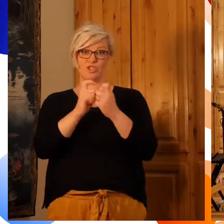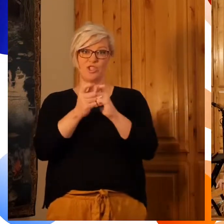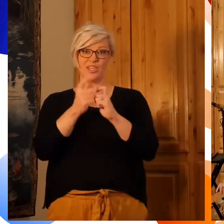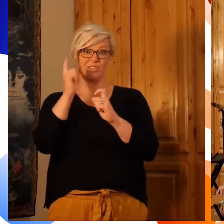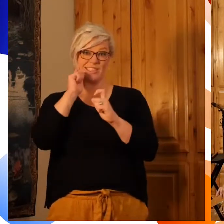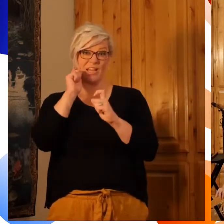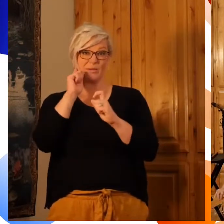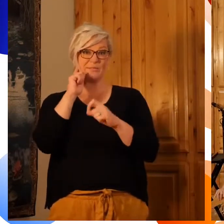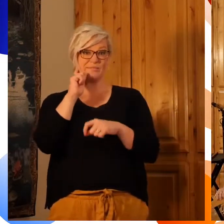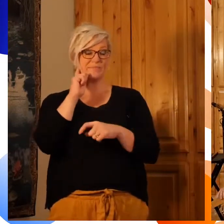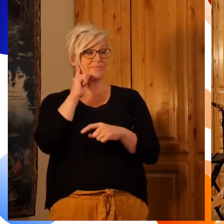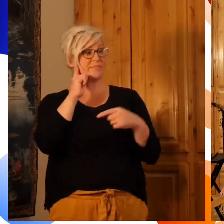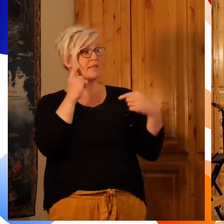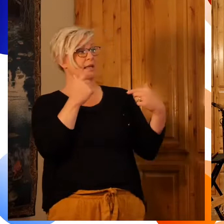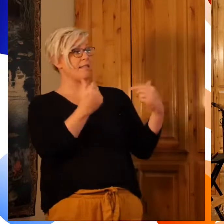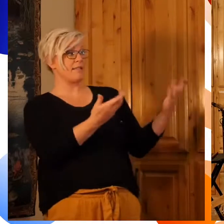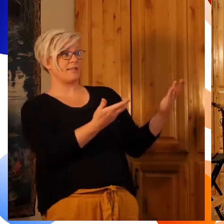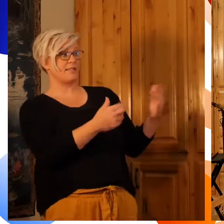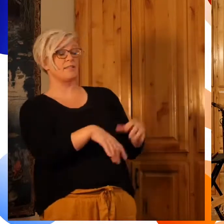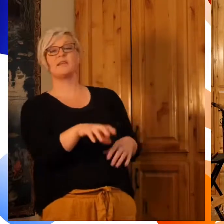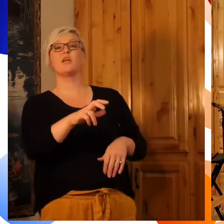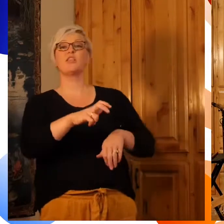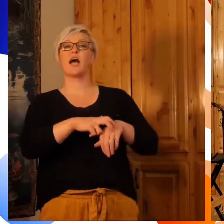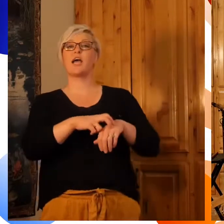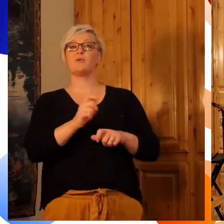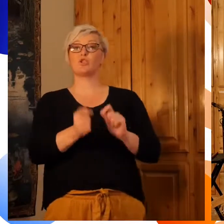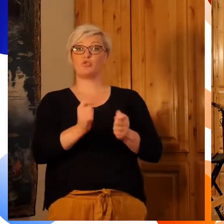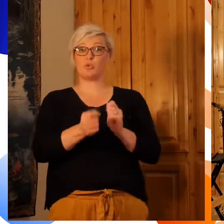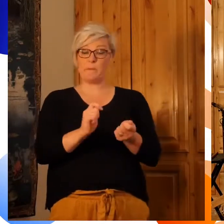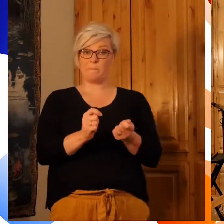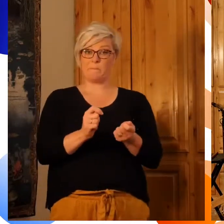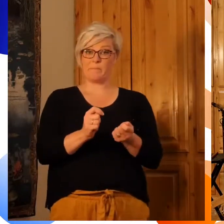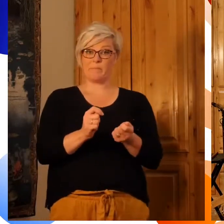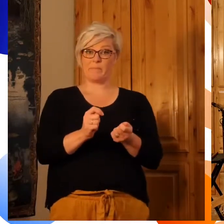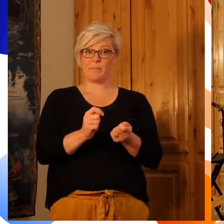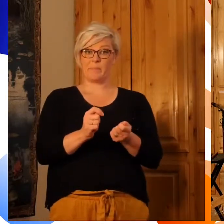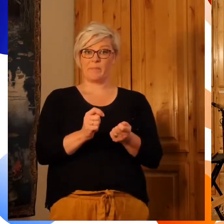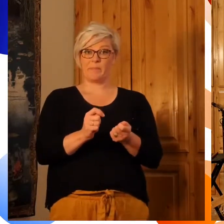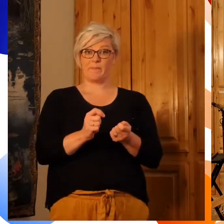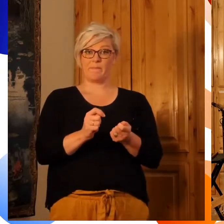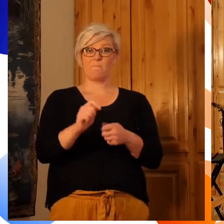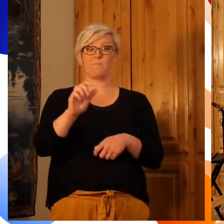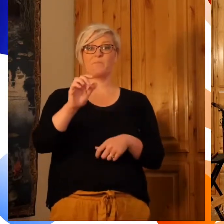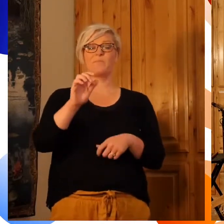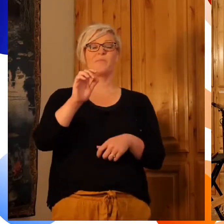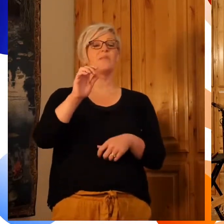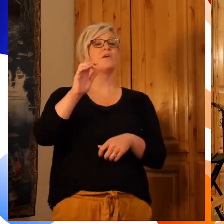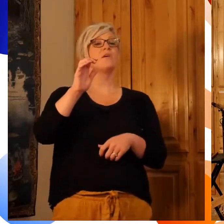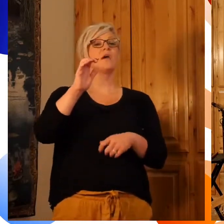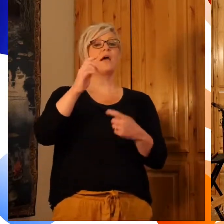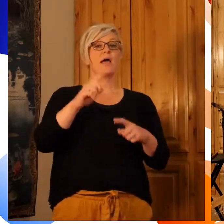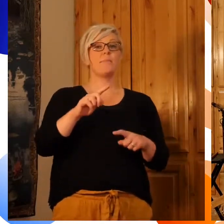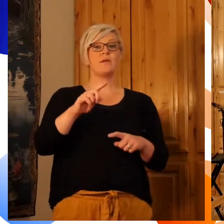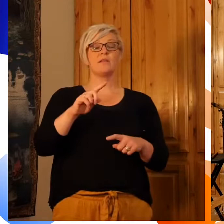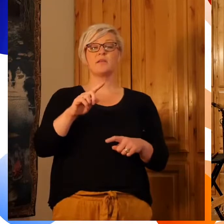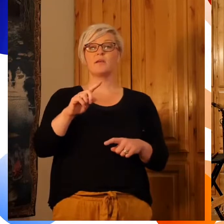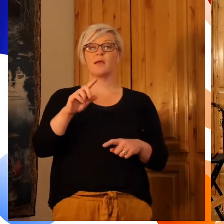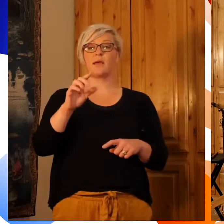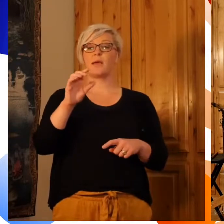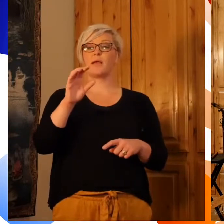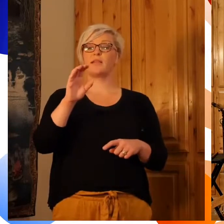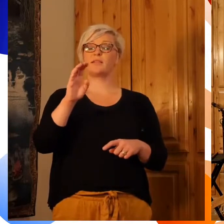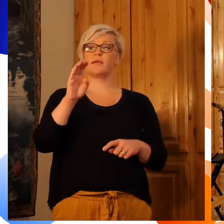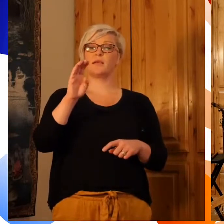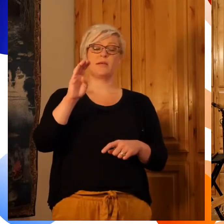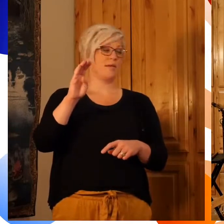drum is correct pronunciation is barren, where you roll the R and the but you H spell is silent. It nothing like so